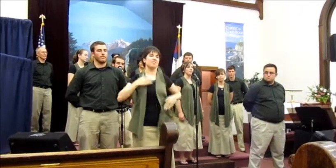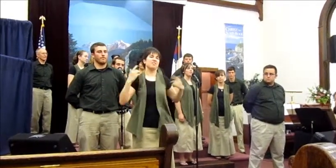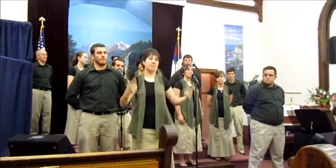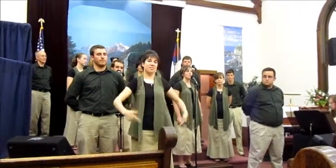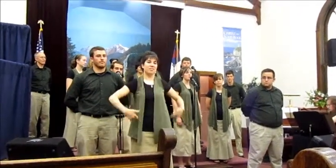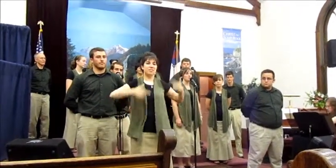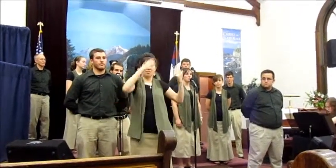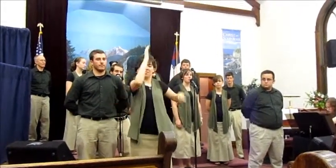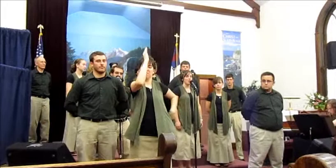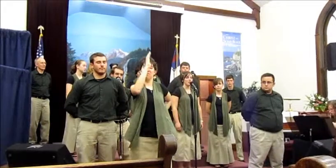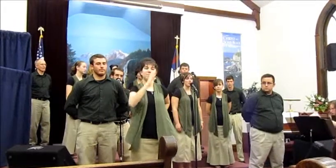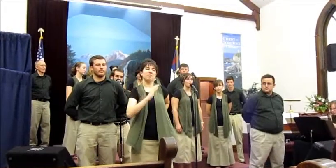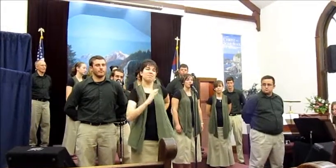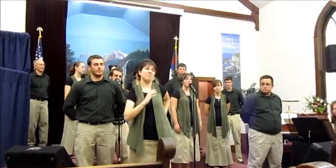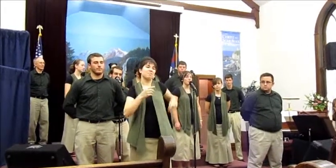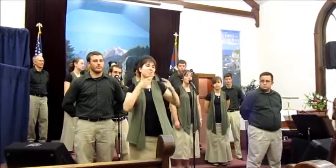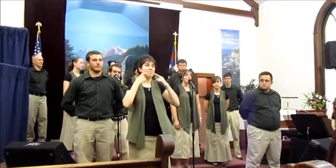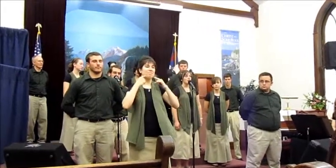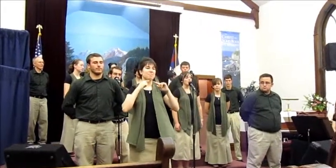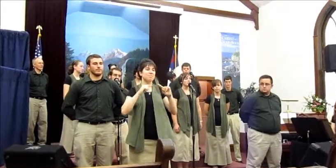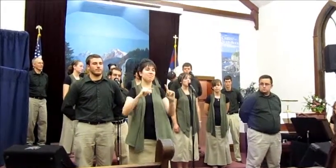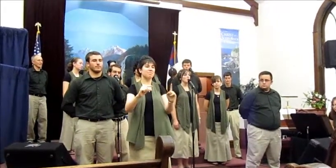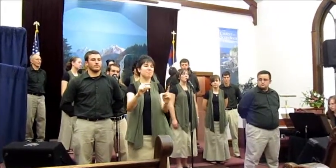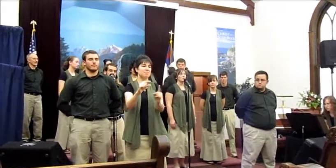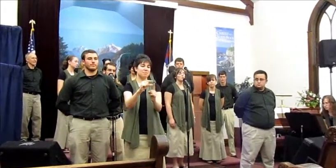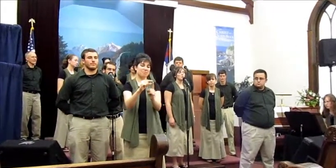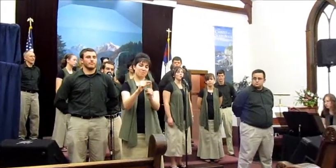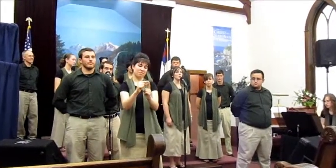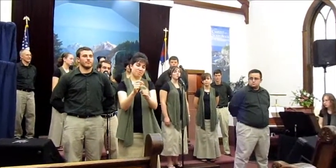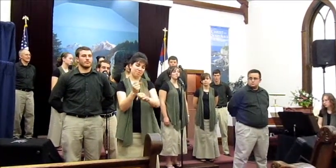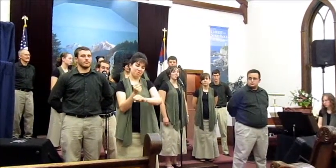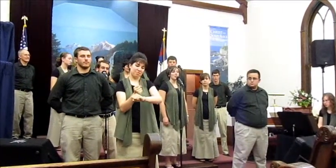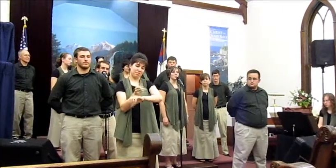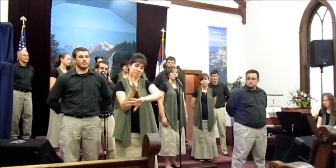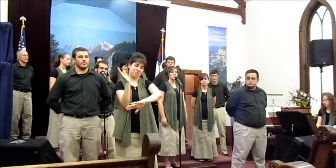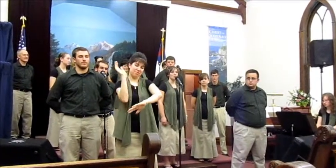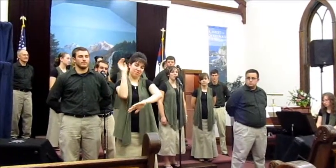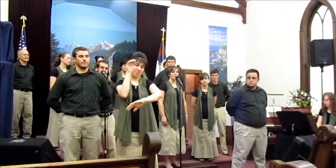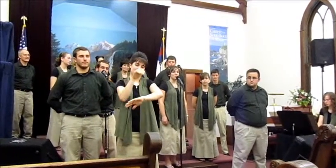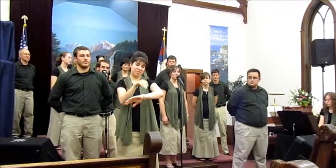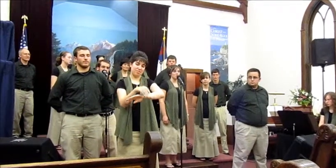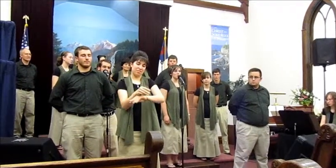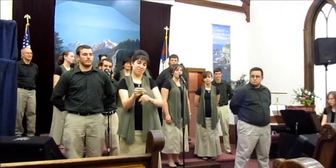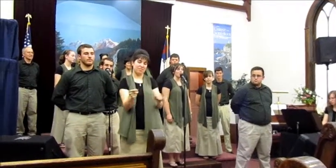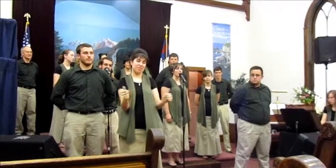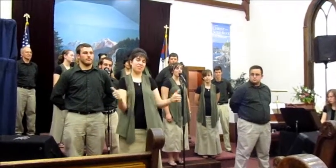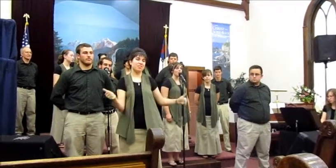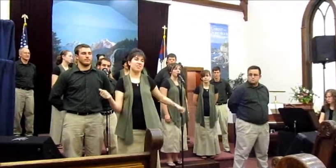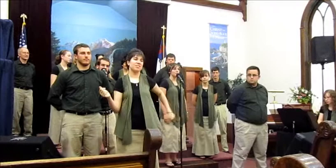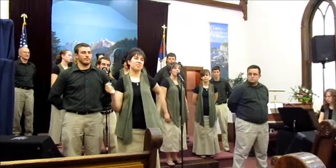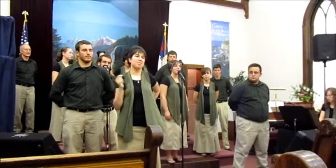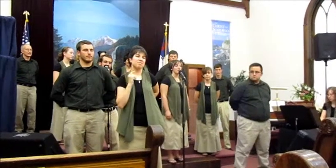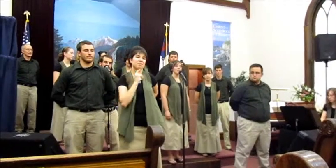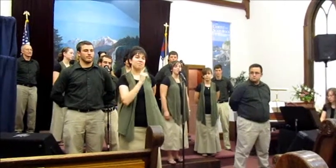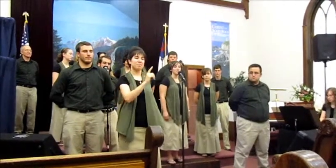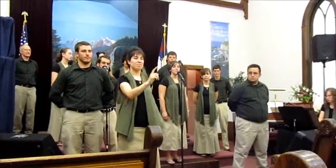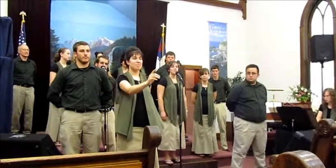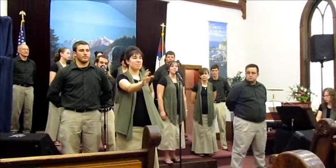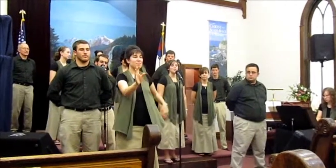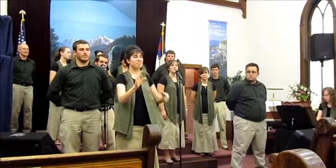life into death, He spoke the words that would shatter the night, this is